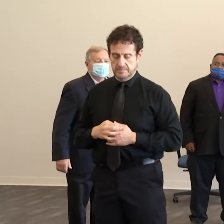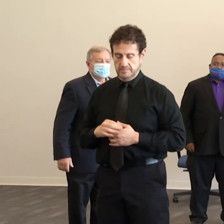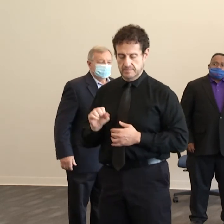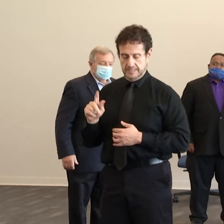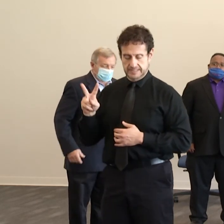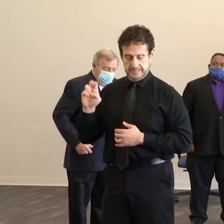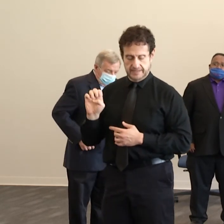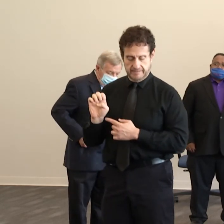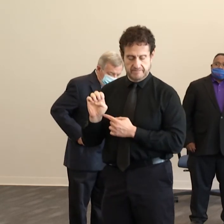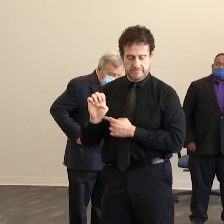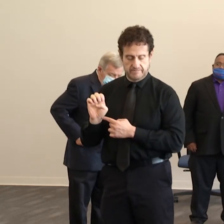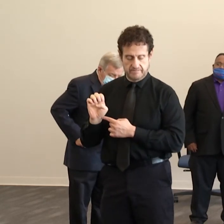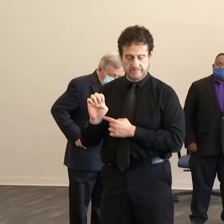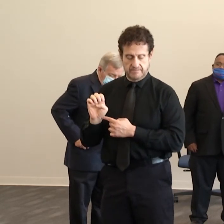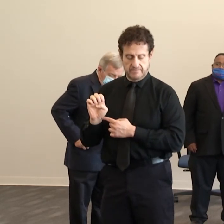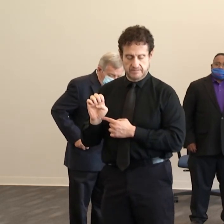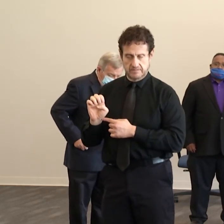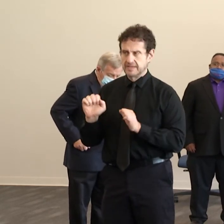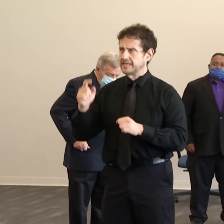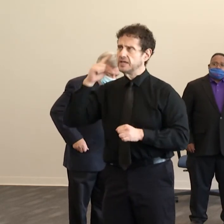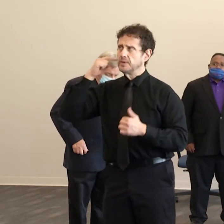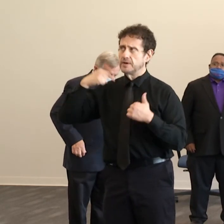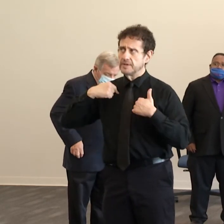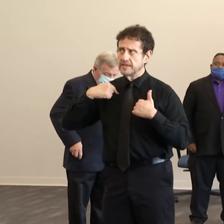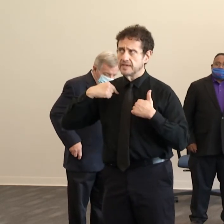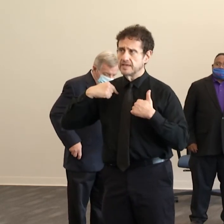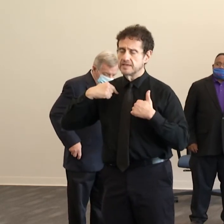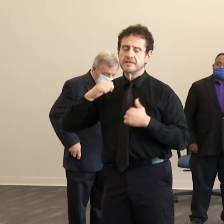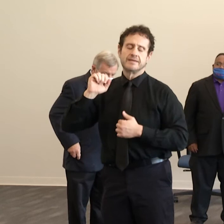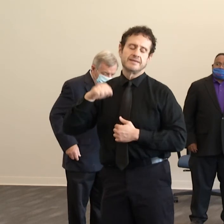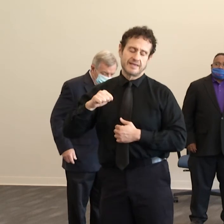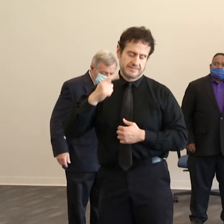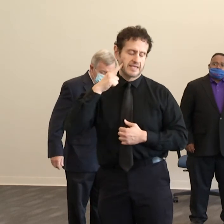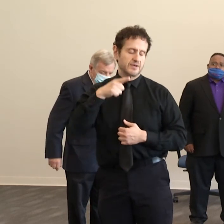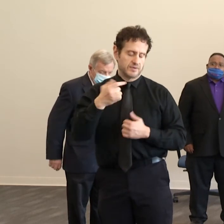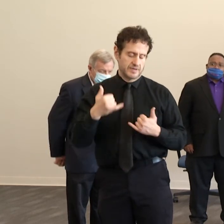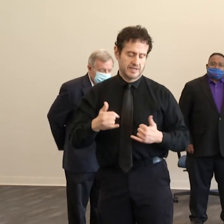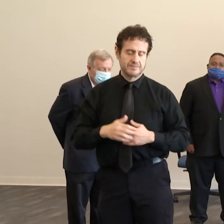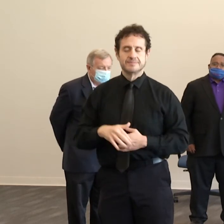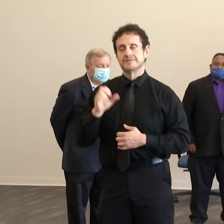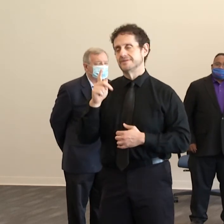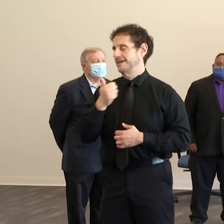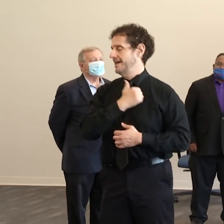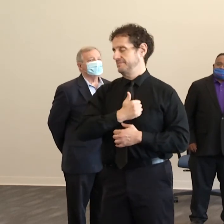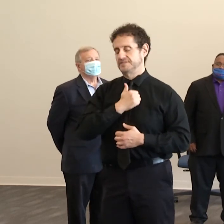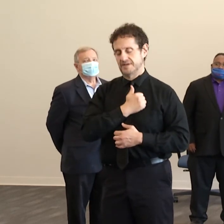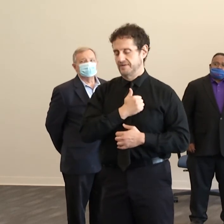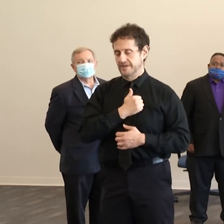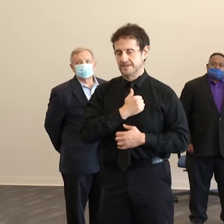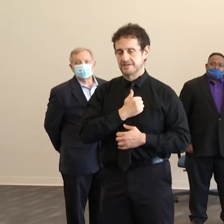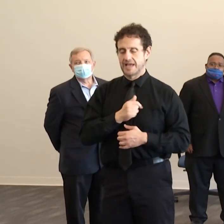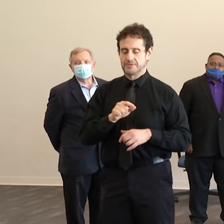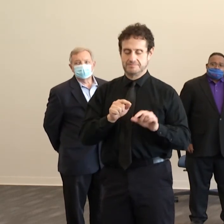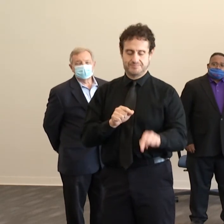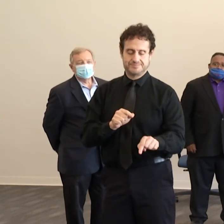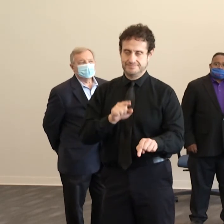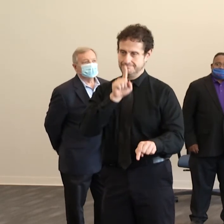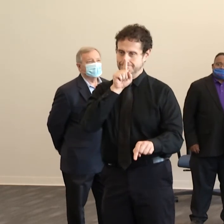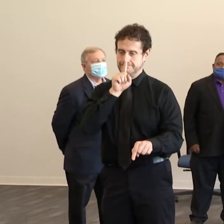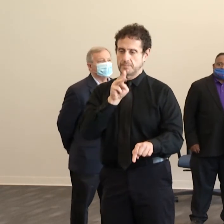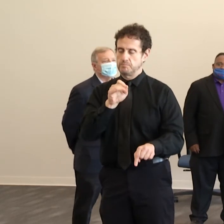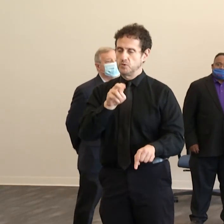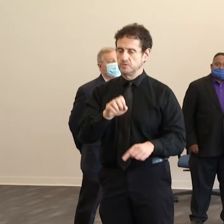Steve? Can you hear me? Yes, can hear you now. Okay, I'm sorry. No, you're I was fine. on mute.